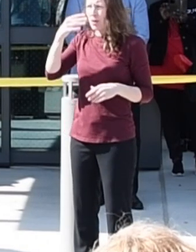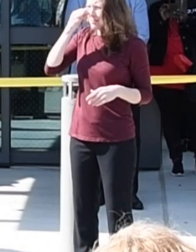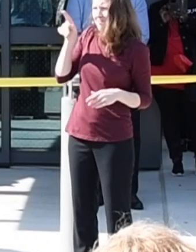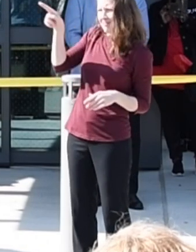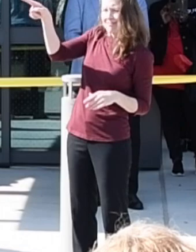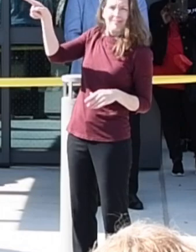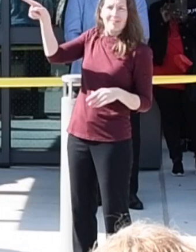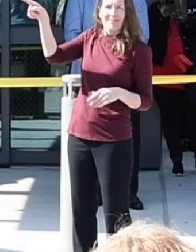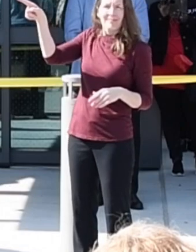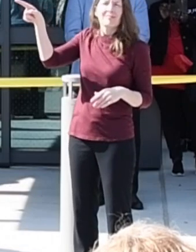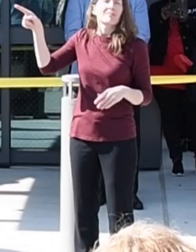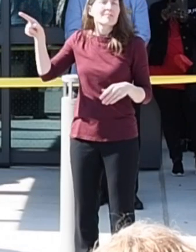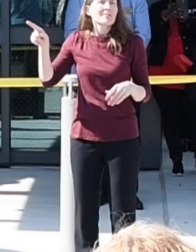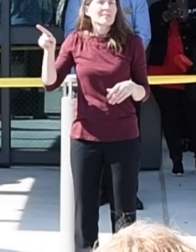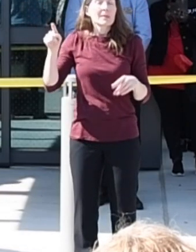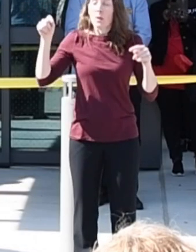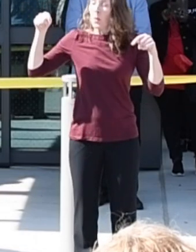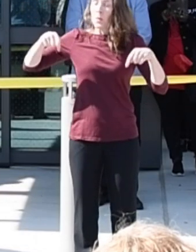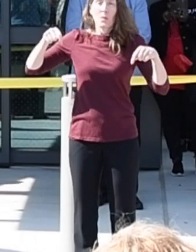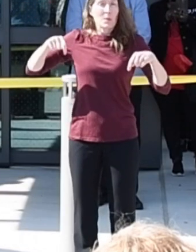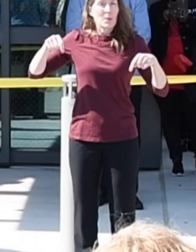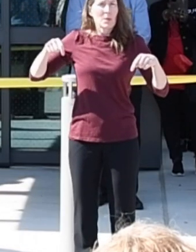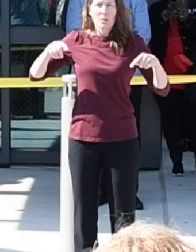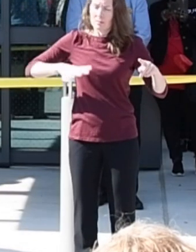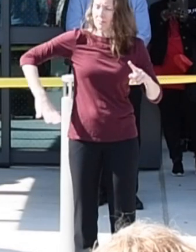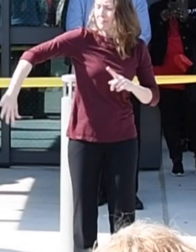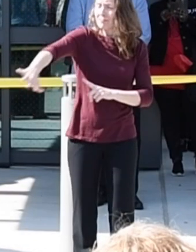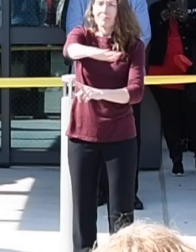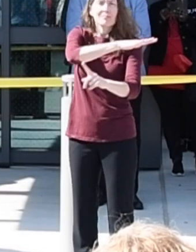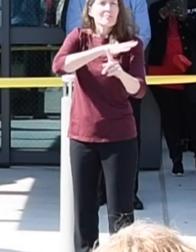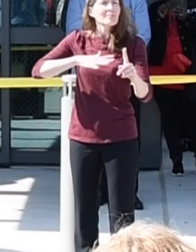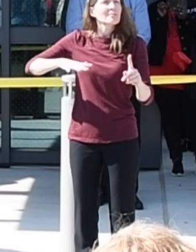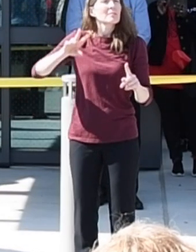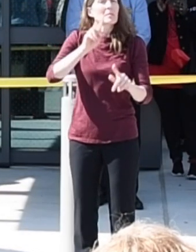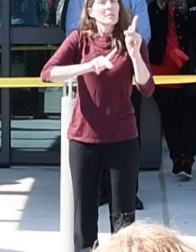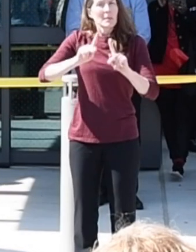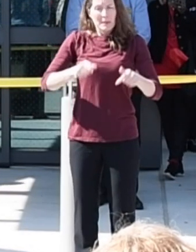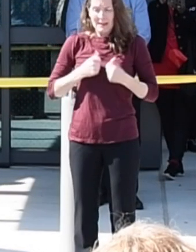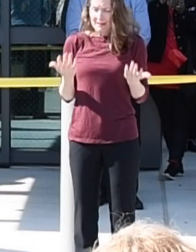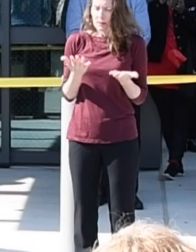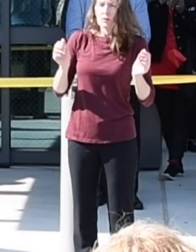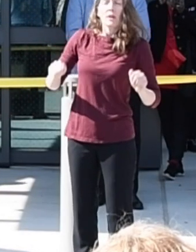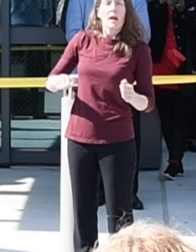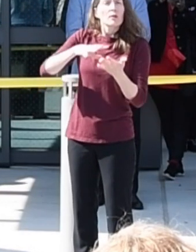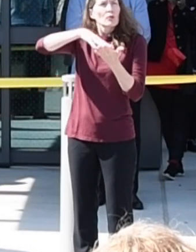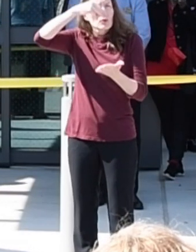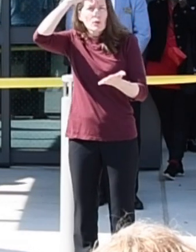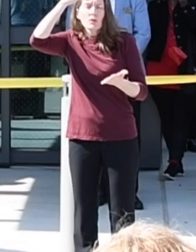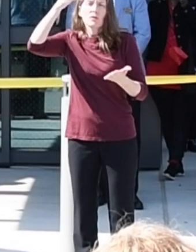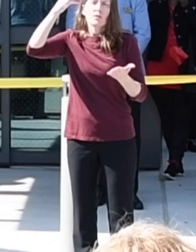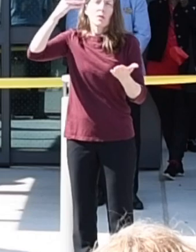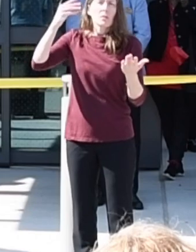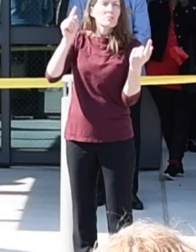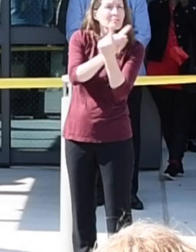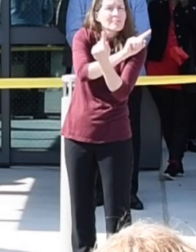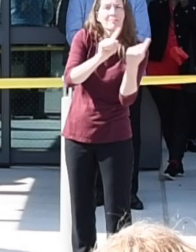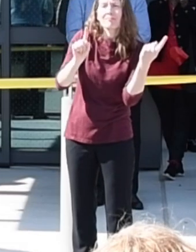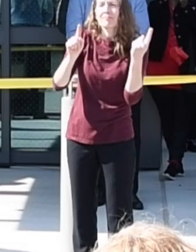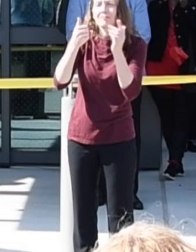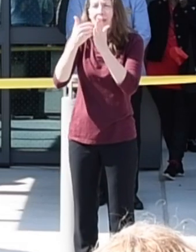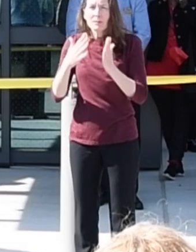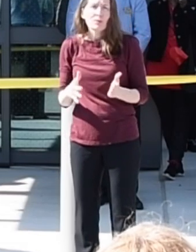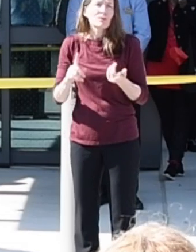be a place where our residents can learn, meet with friends and neighbors, take classes, play sports,